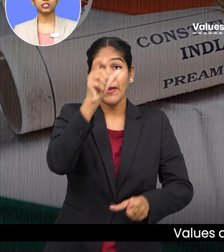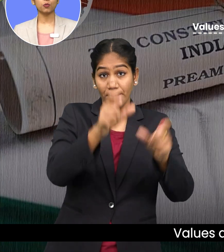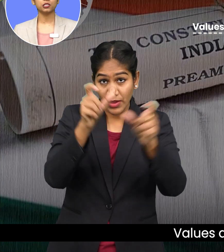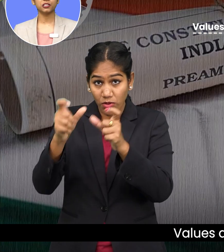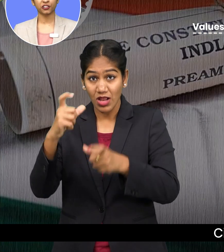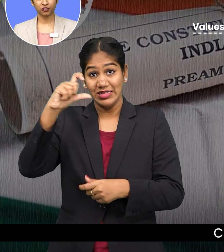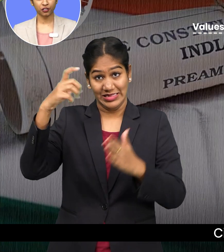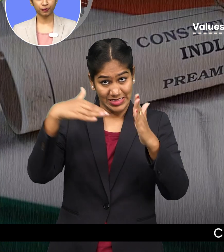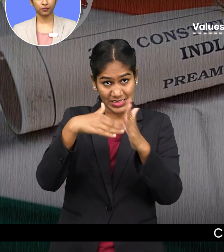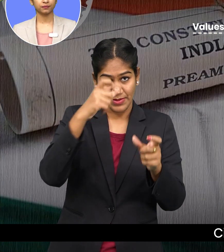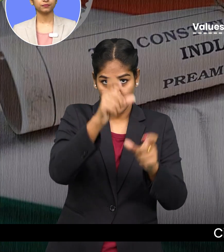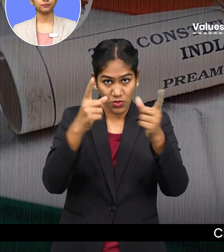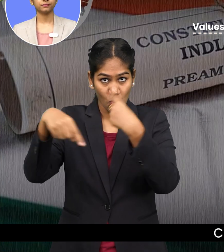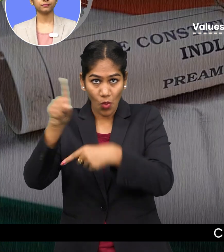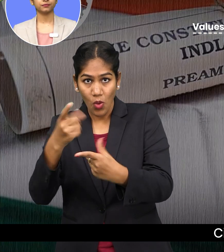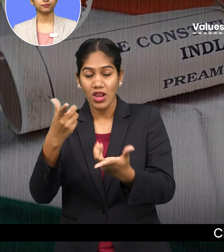Values and responsible citizenship.